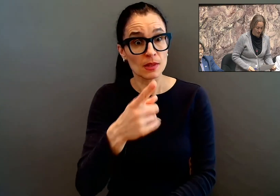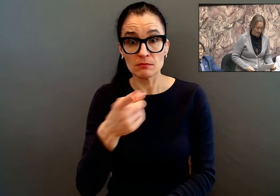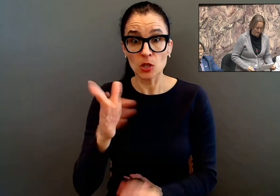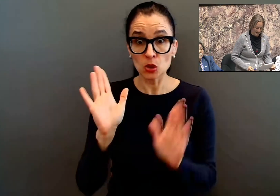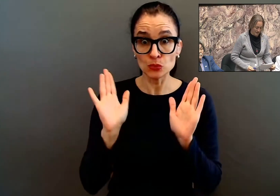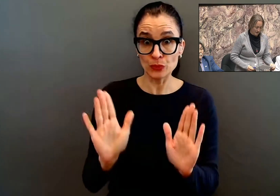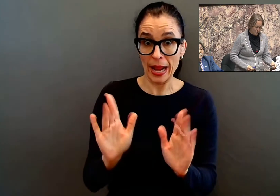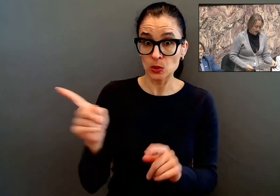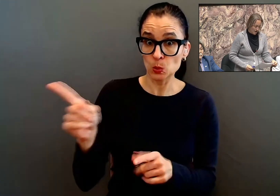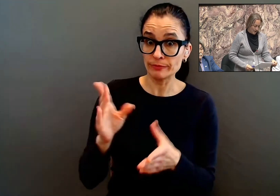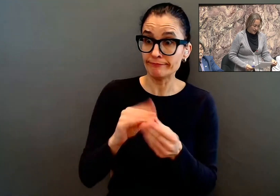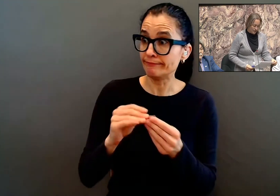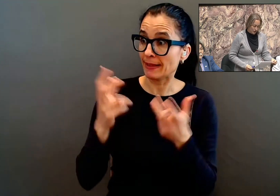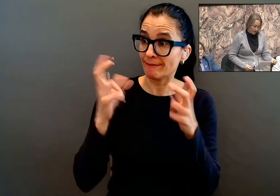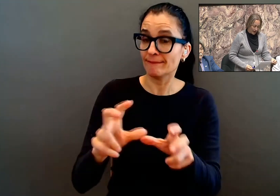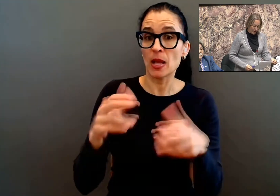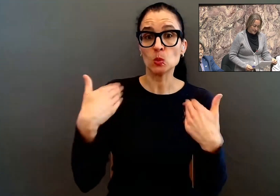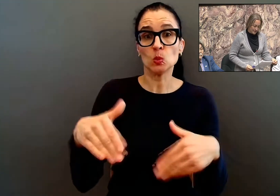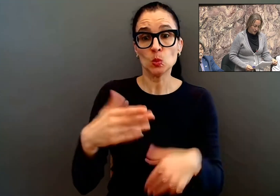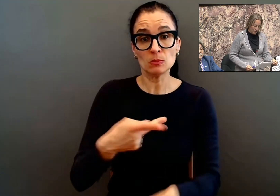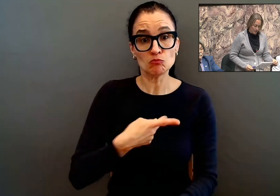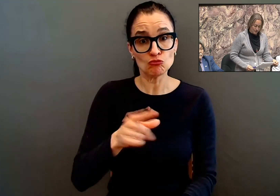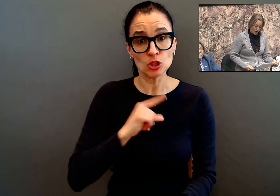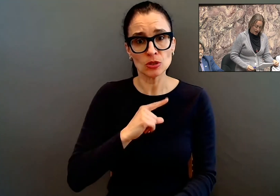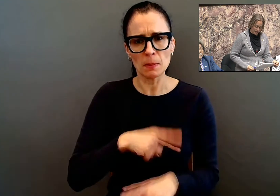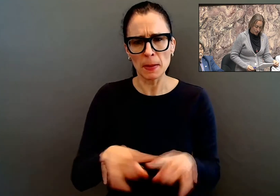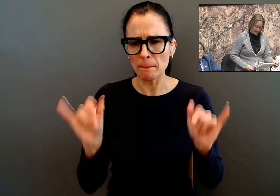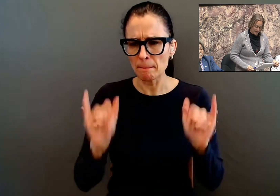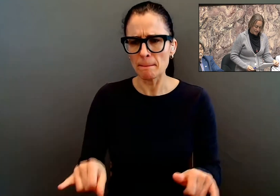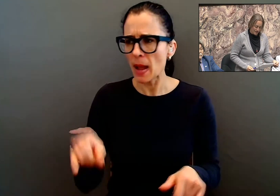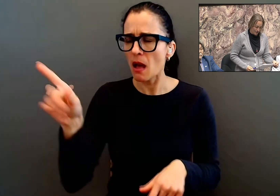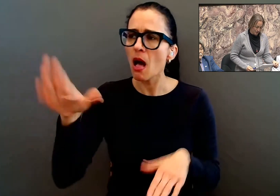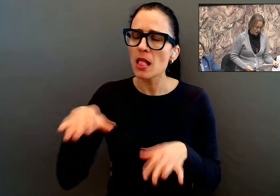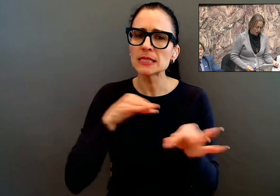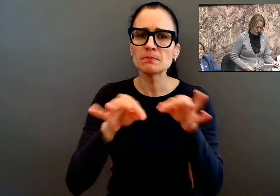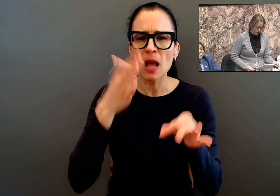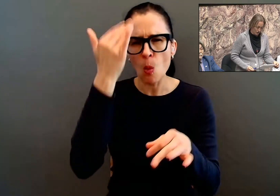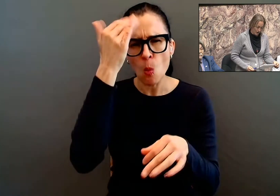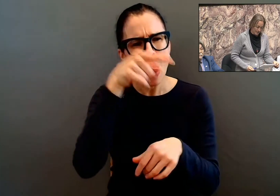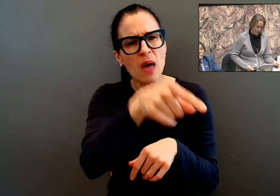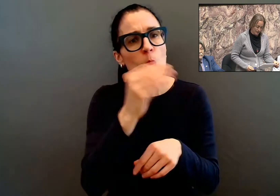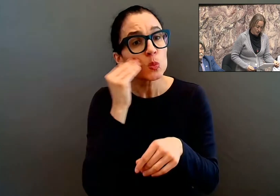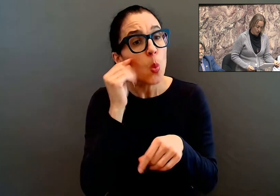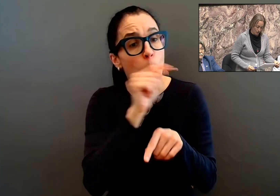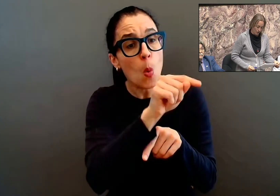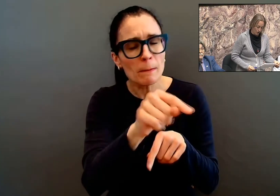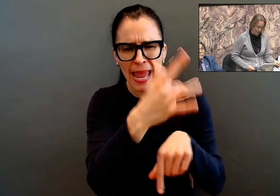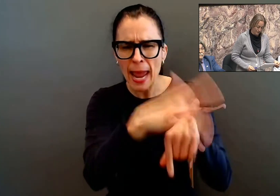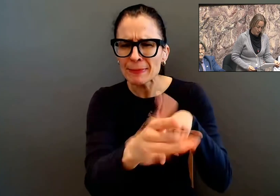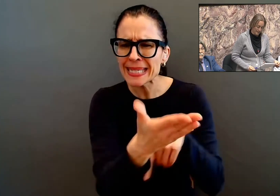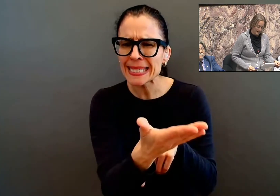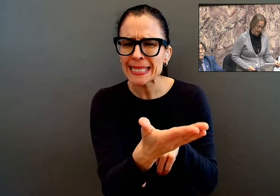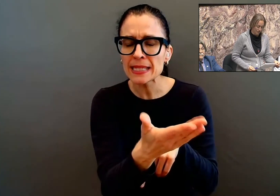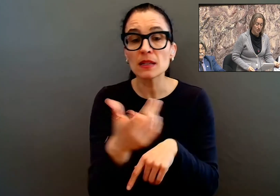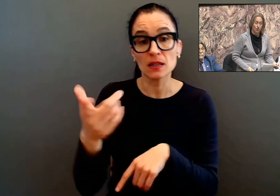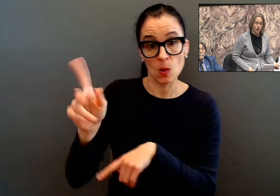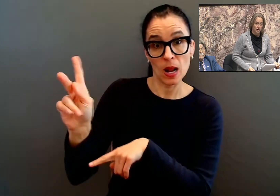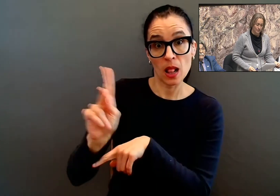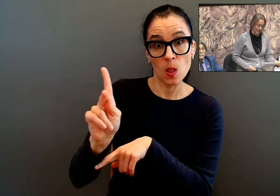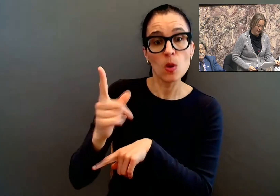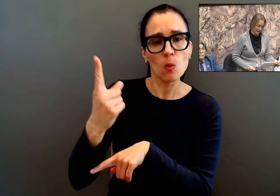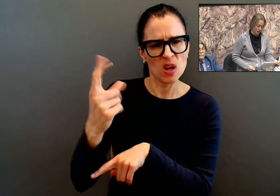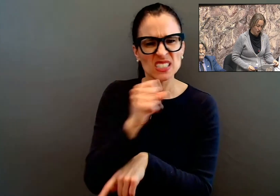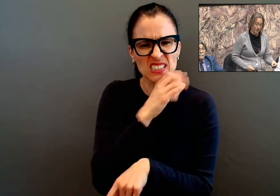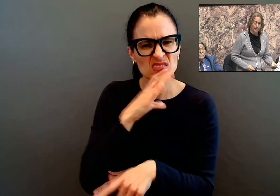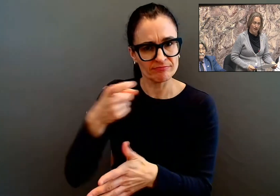units are empty. In Kelowna, a senior was fined $27,000 for trying to move into her own home after renting it out to